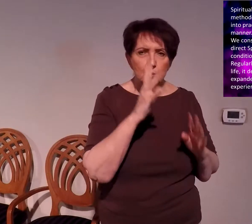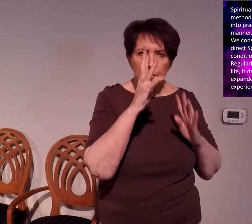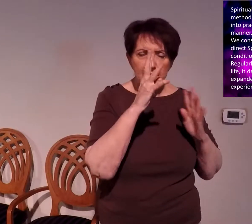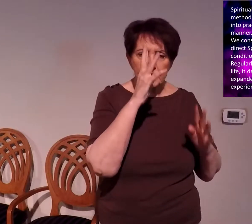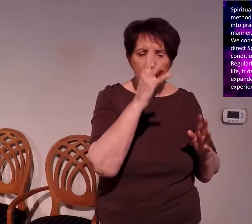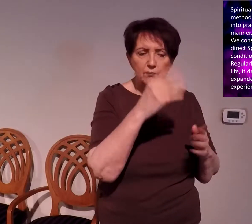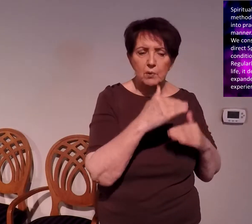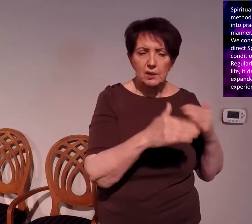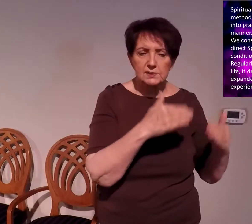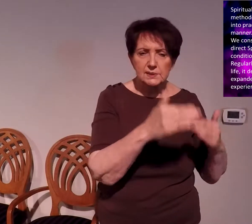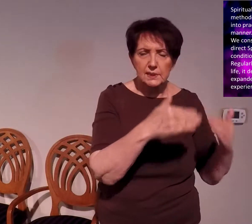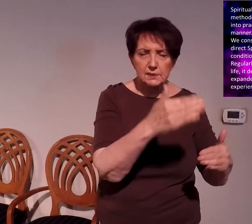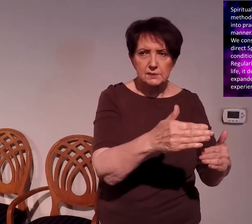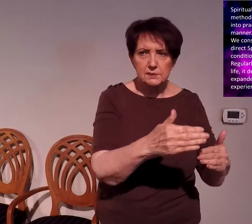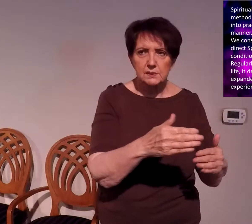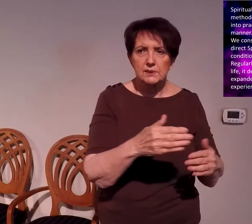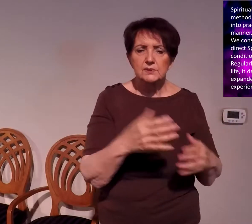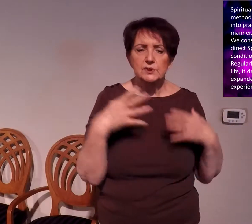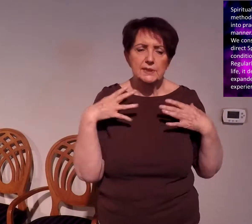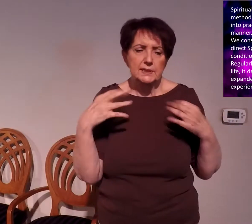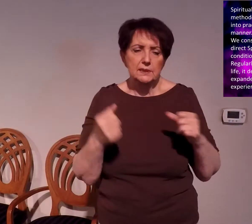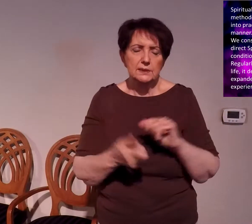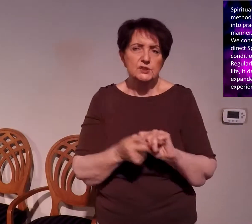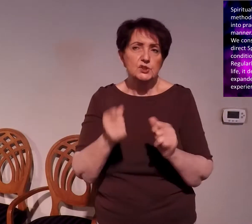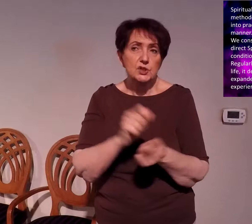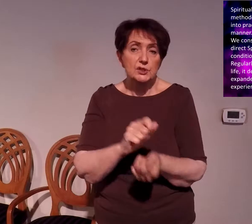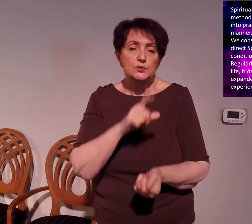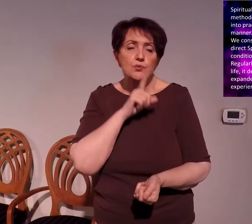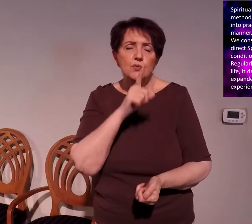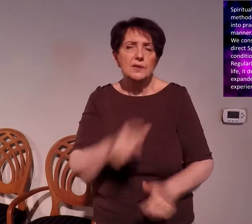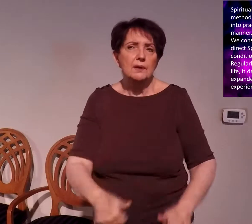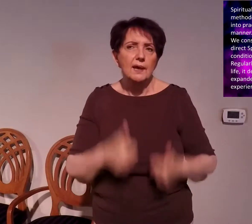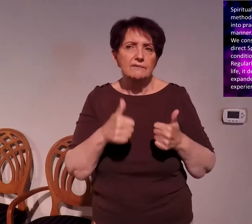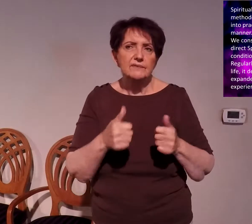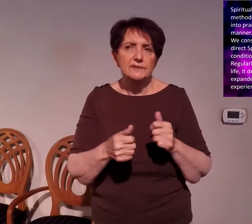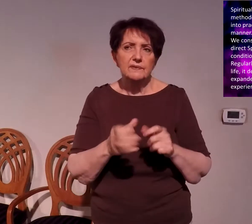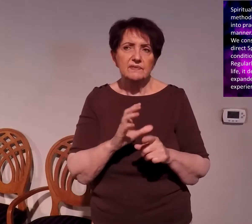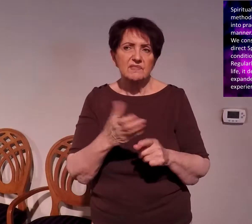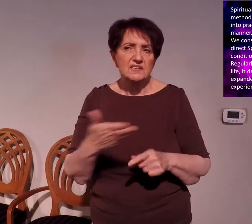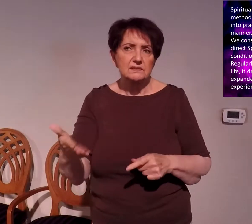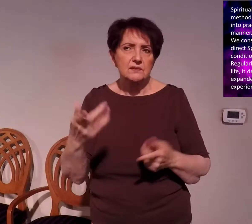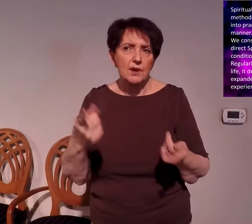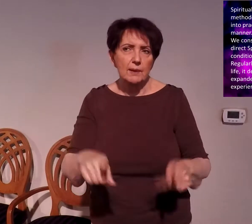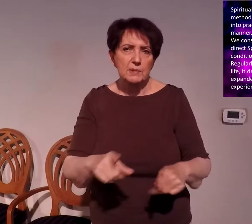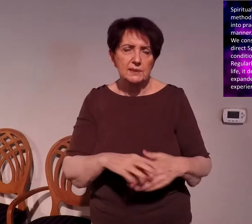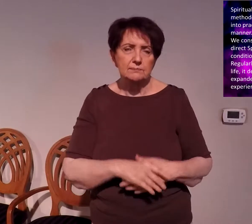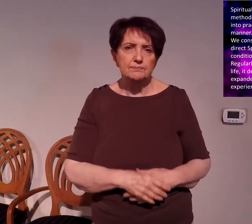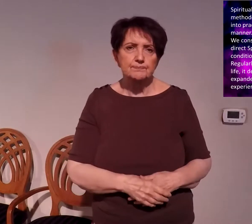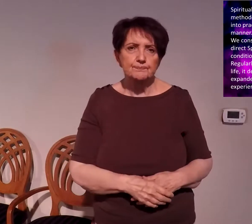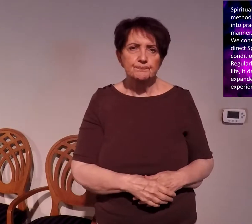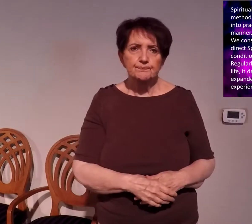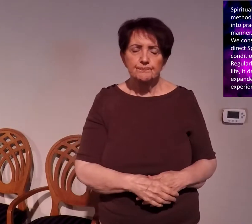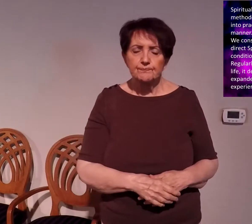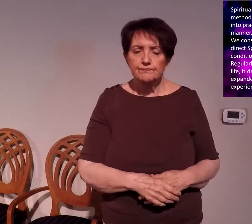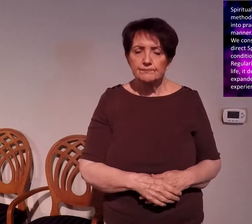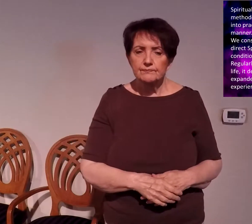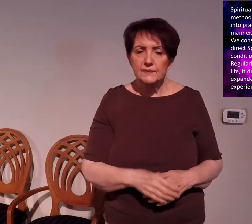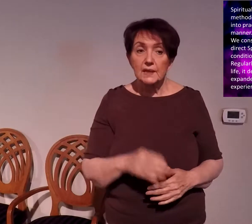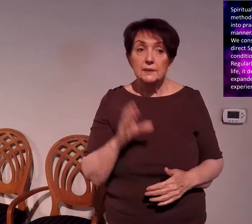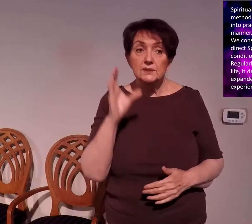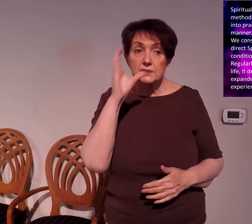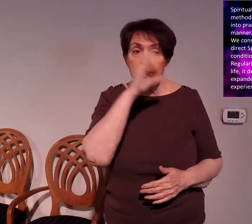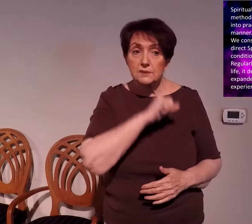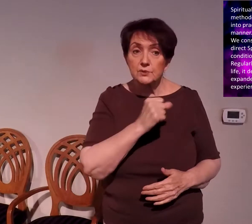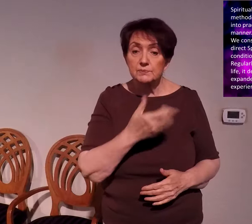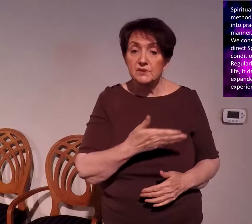spiritual laws to heal and change real-life conditions, which automatically assumes that there is such a thing as a